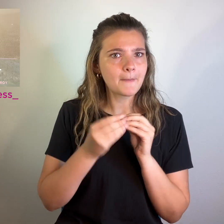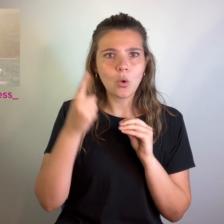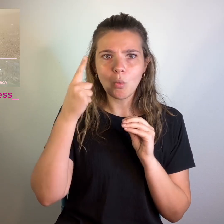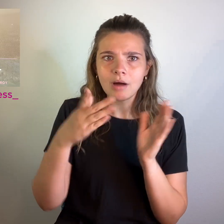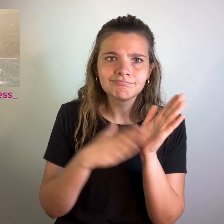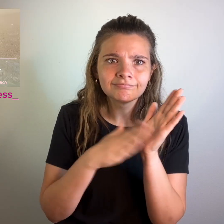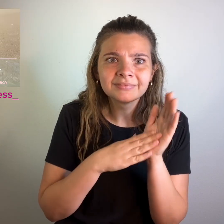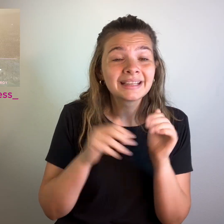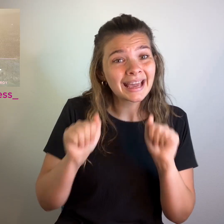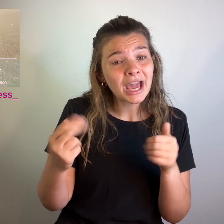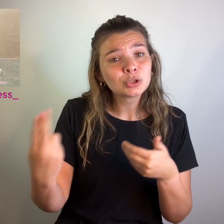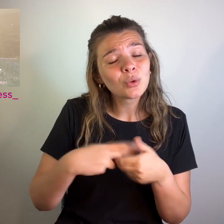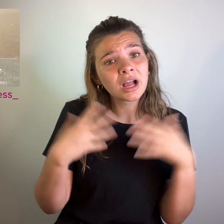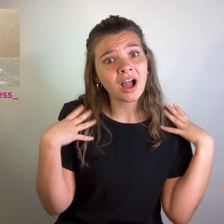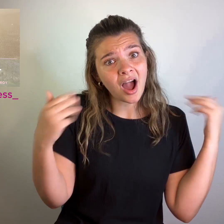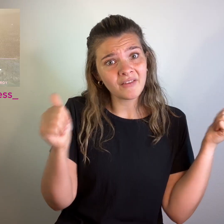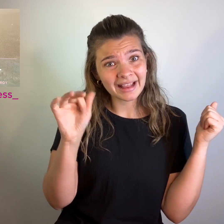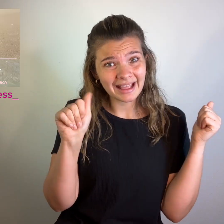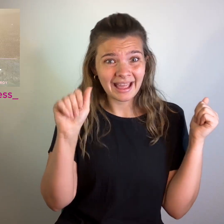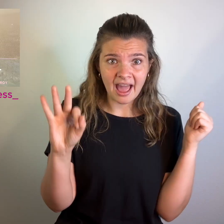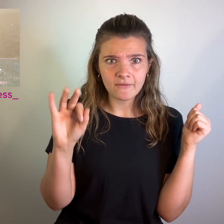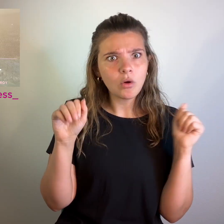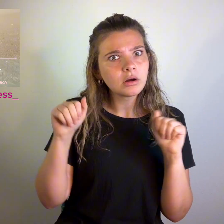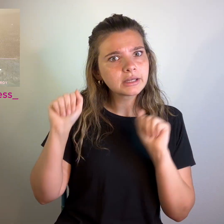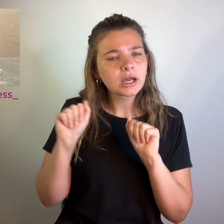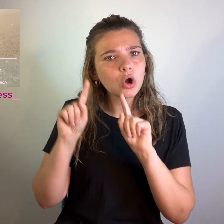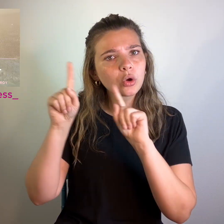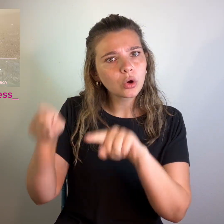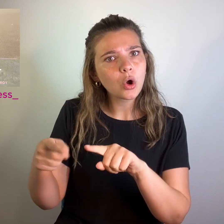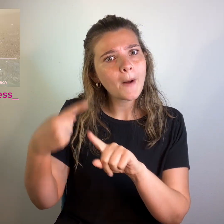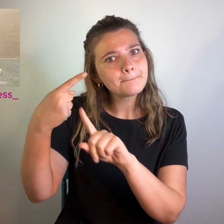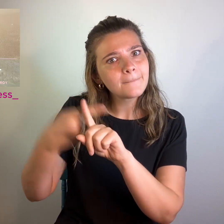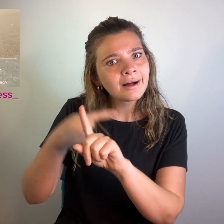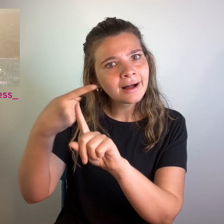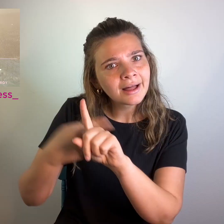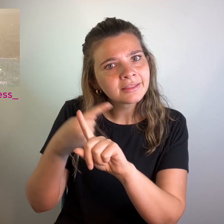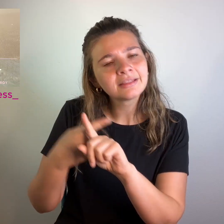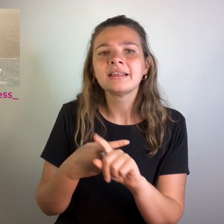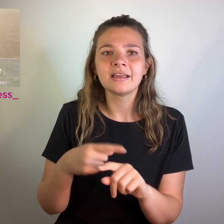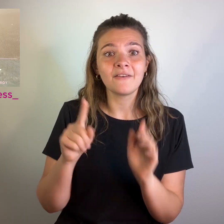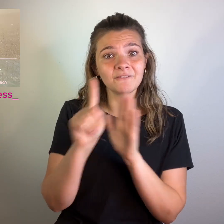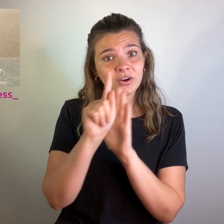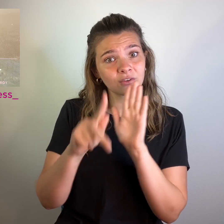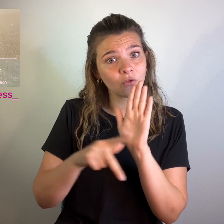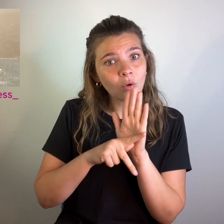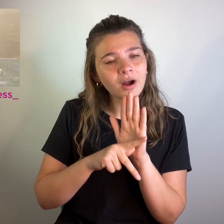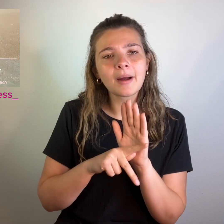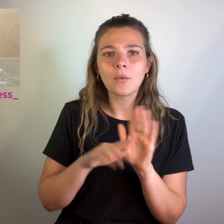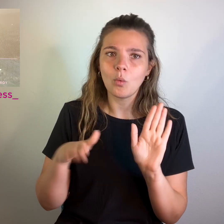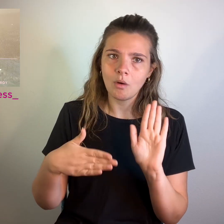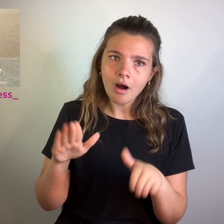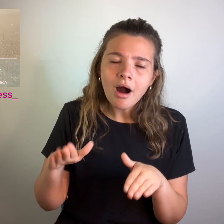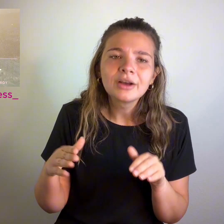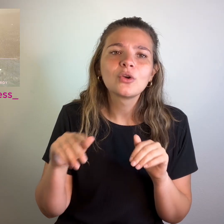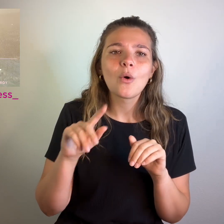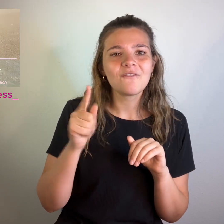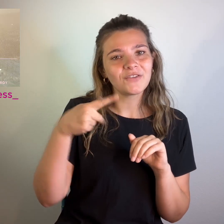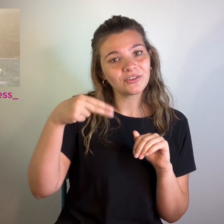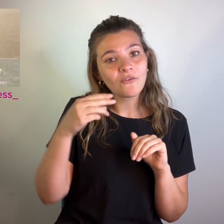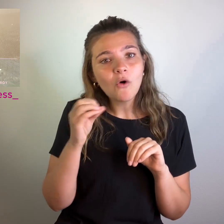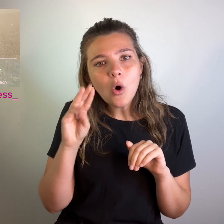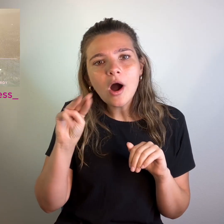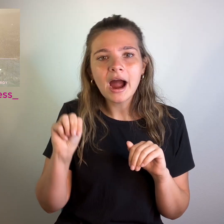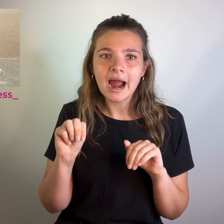or come to our monthly First Forum walk. We are doing an ATX Austin first form walk club for Confident